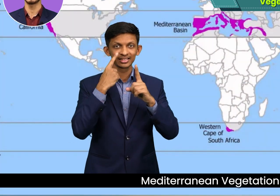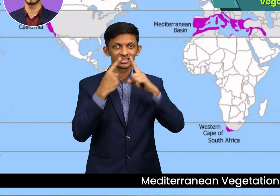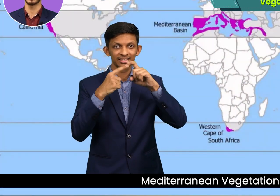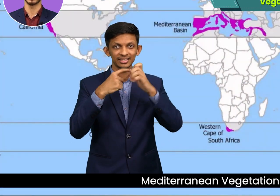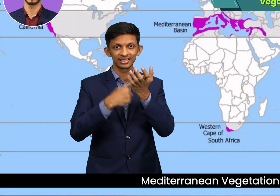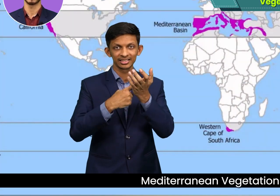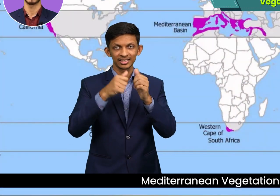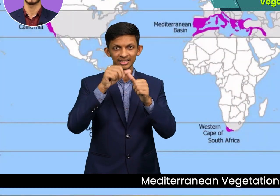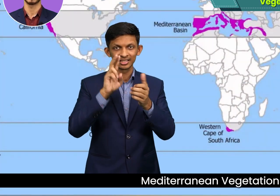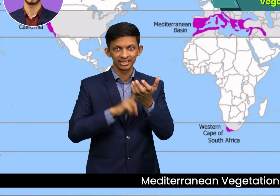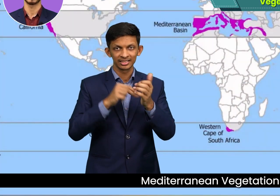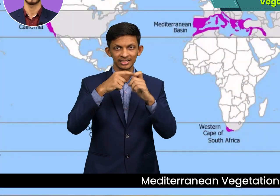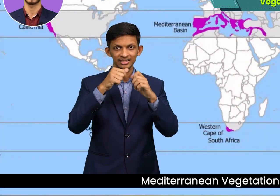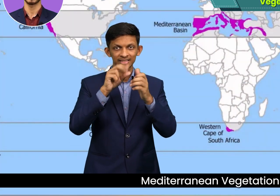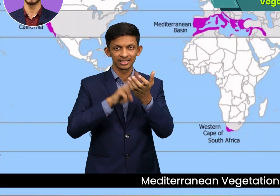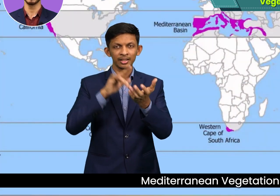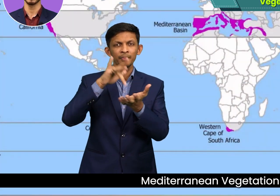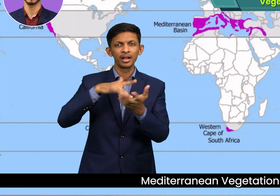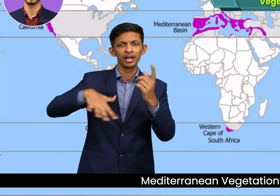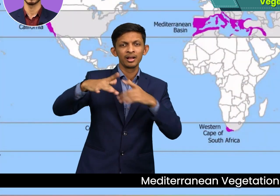Mediterranean vegetation.